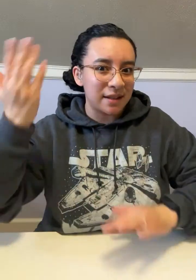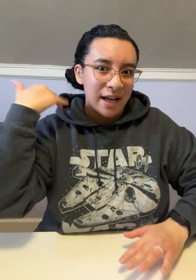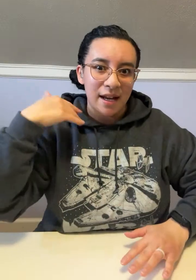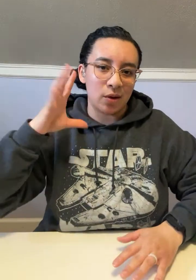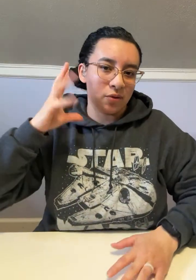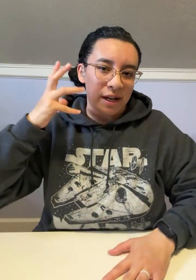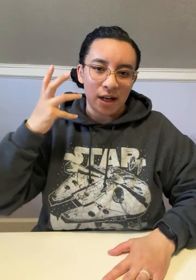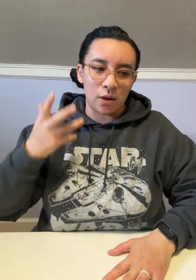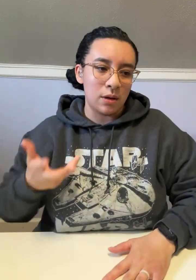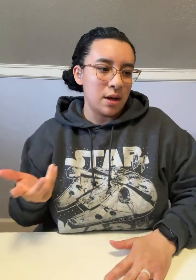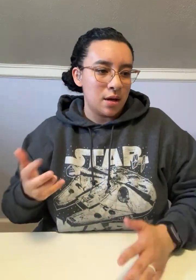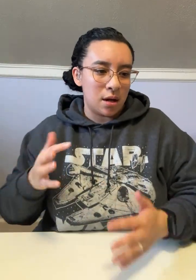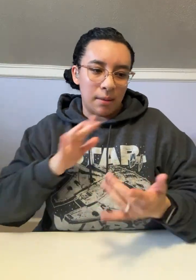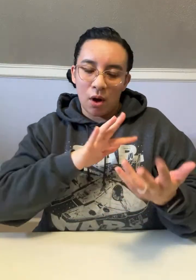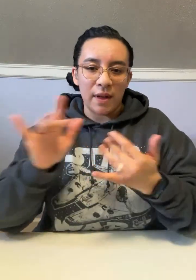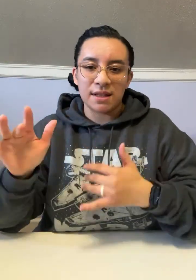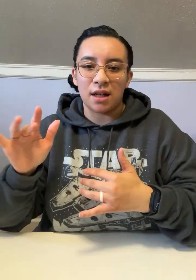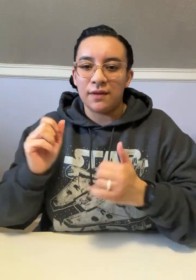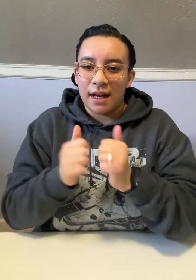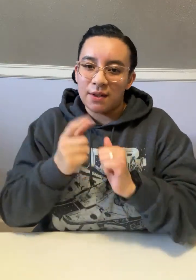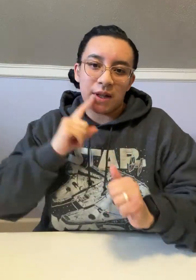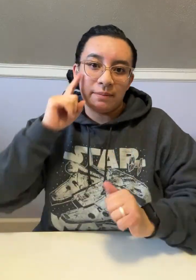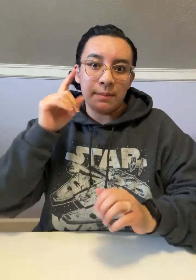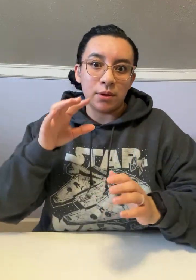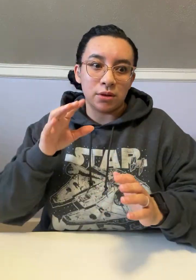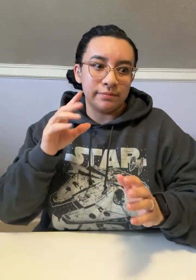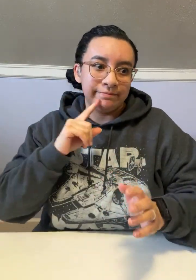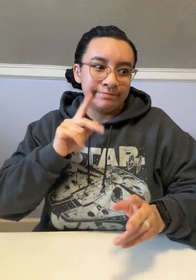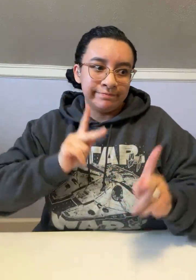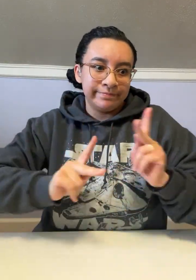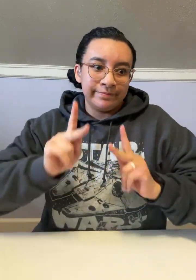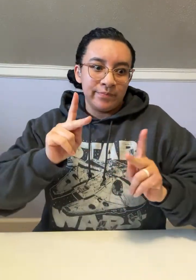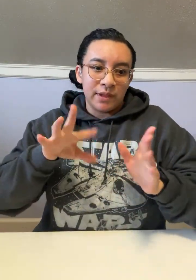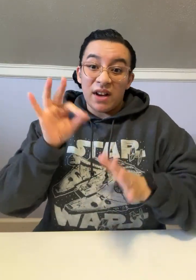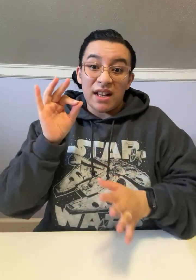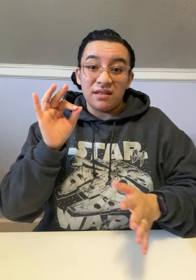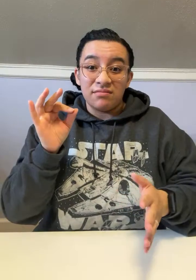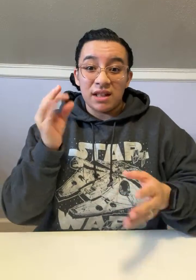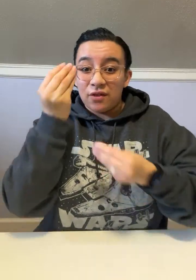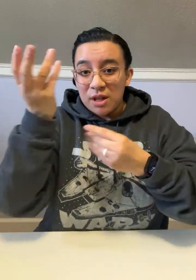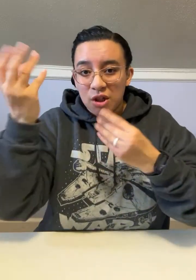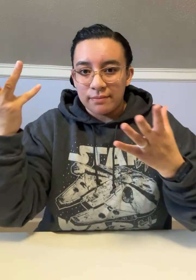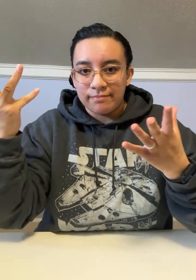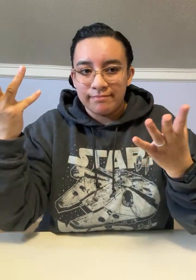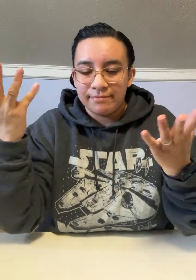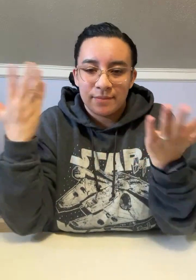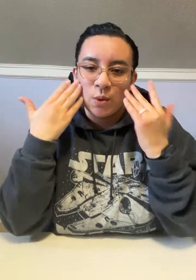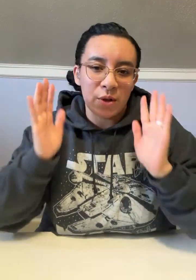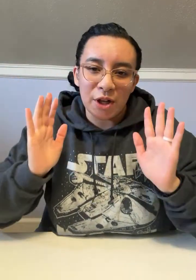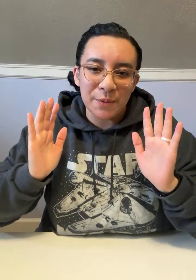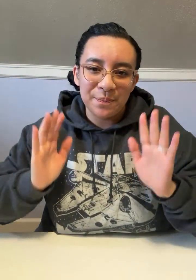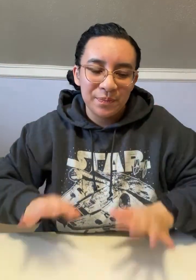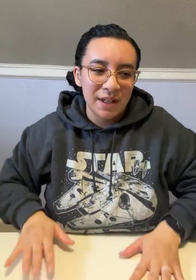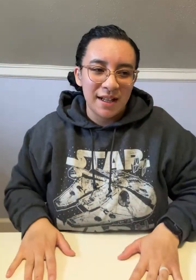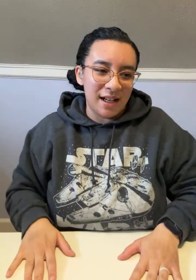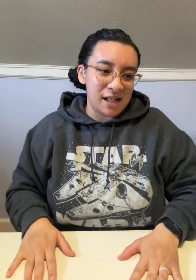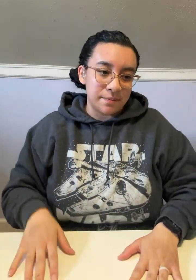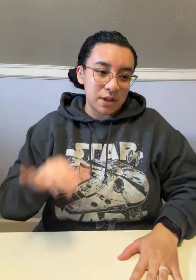day, or the radio, all that stuff. How do deaf people find the information? We don't know. So